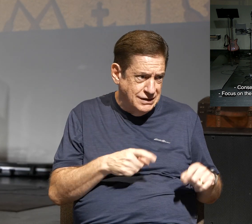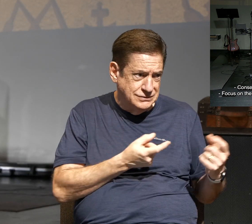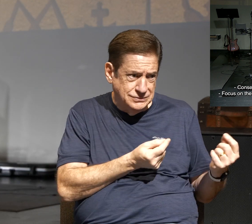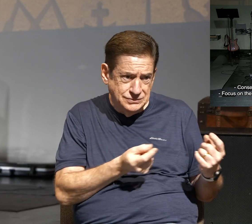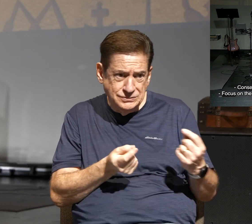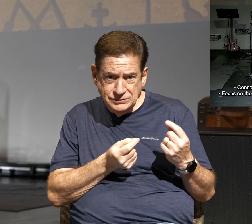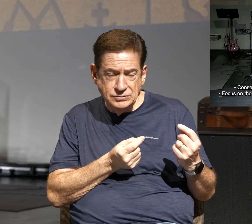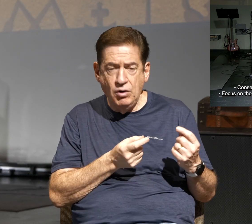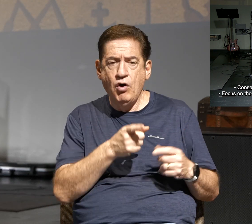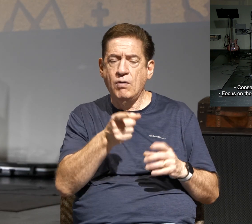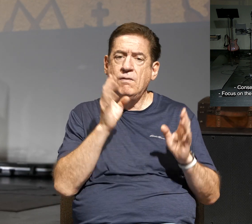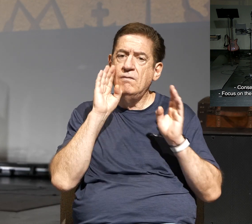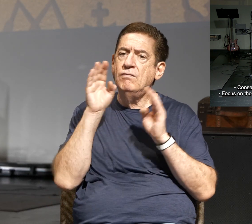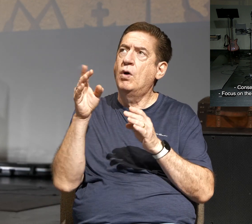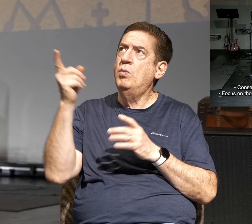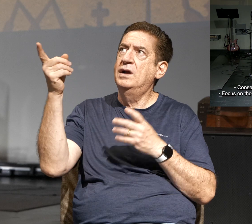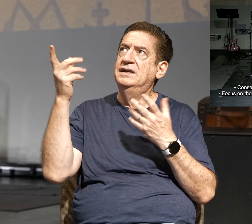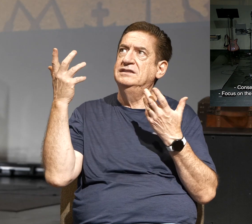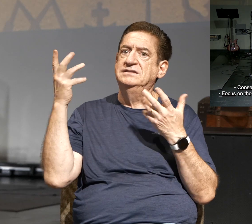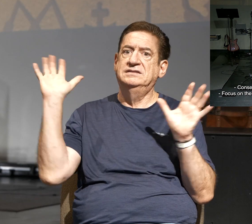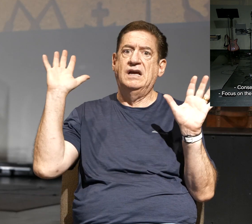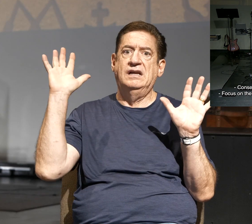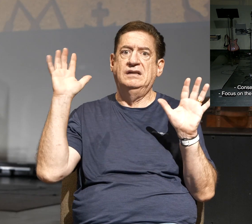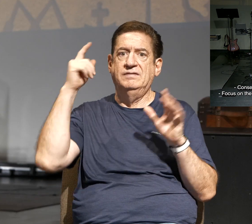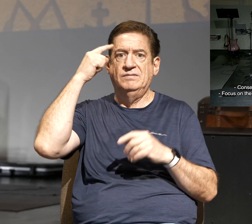him or you're focused on what he has done for you.